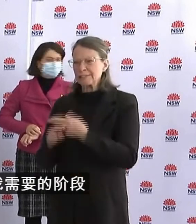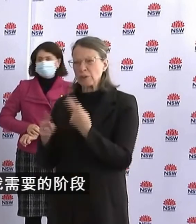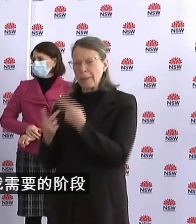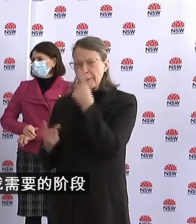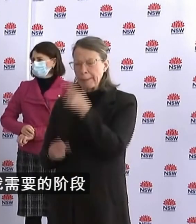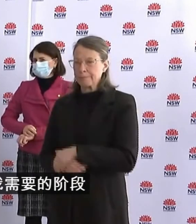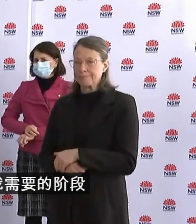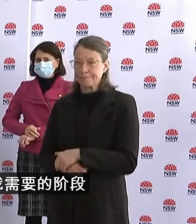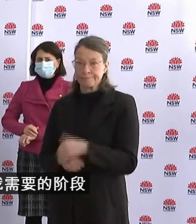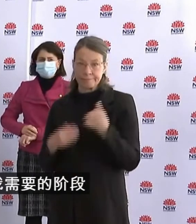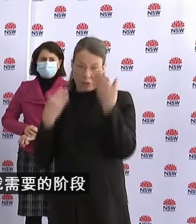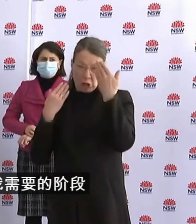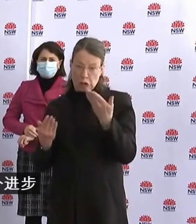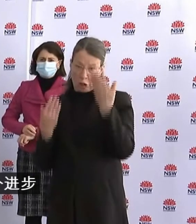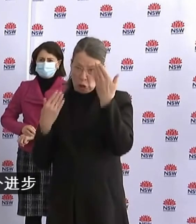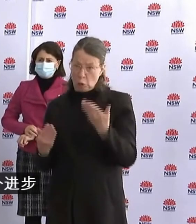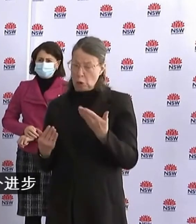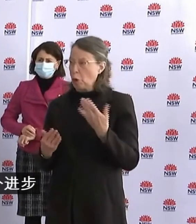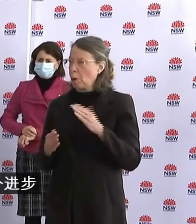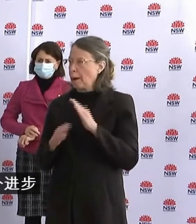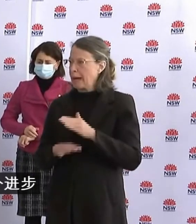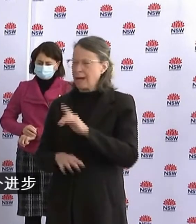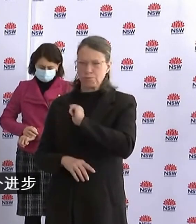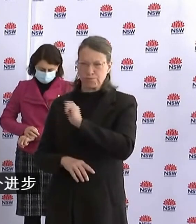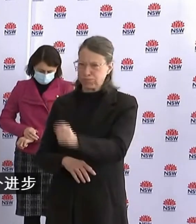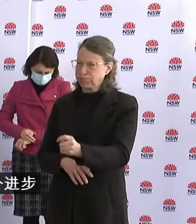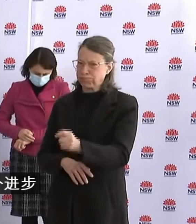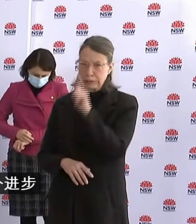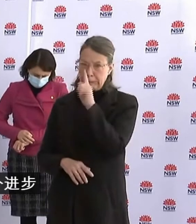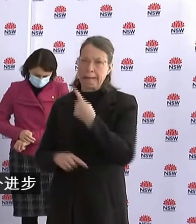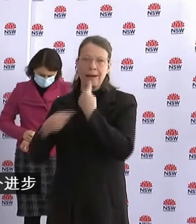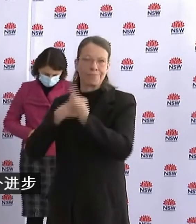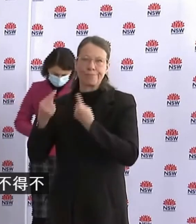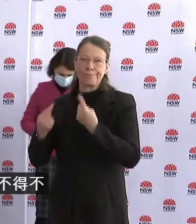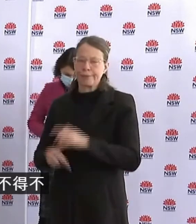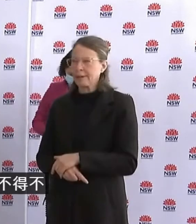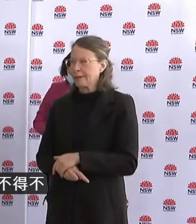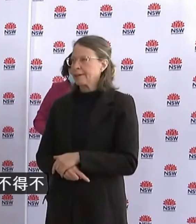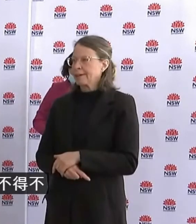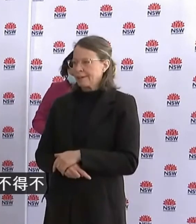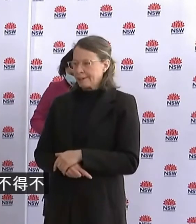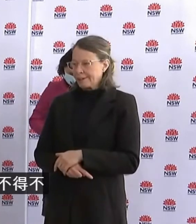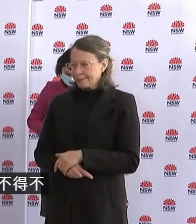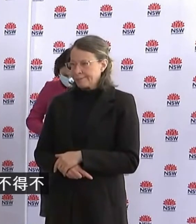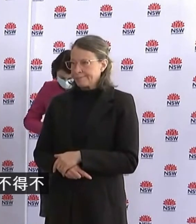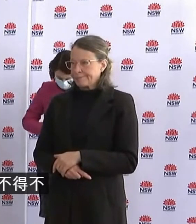on the legal action. I just don't know about that at this stage, so I need to look at it. But obviously, again, it's a progression during the response to the